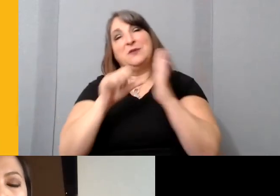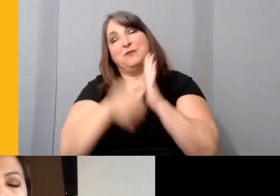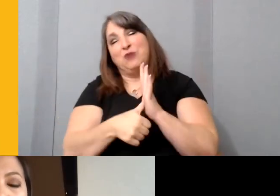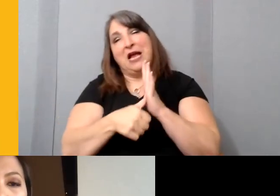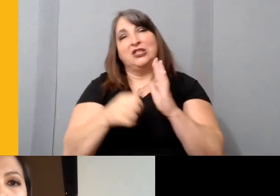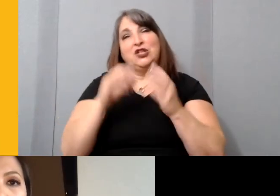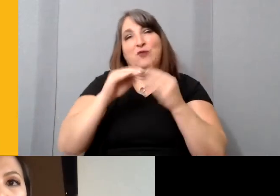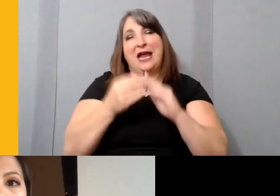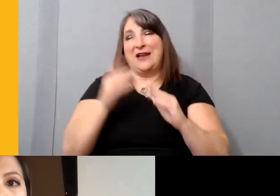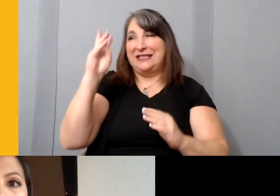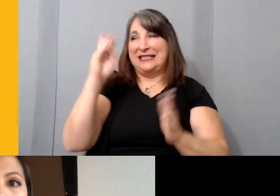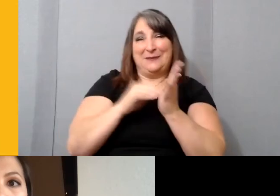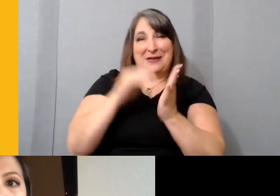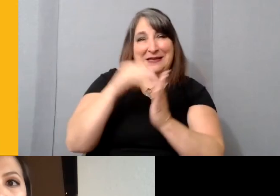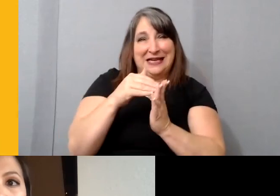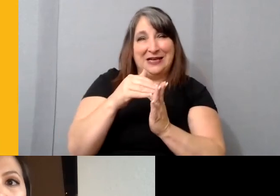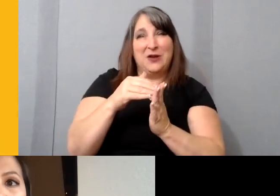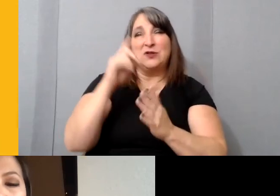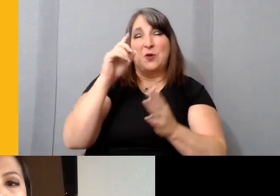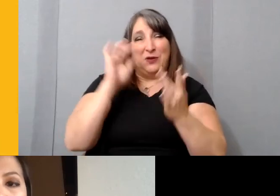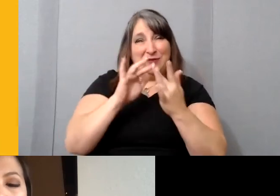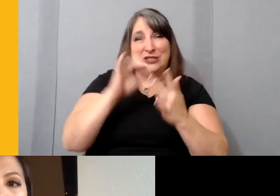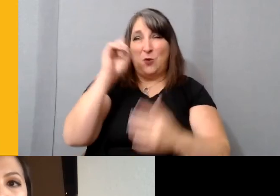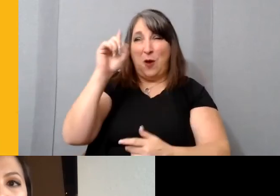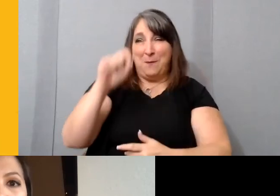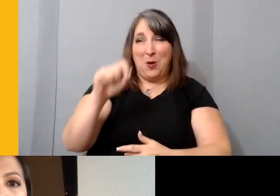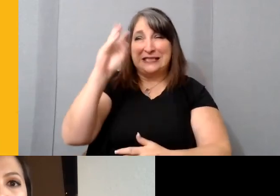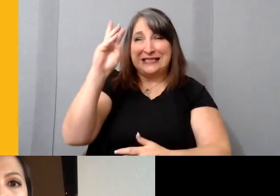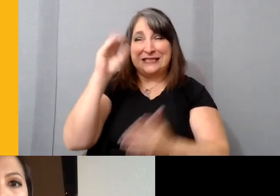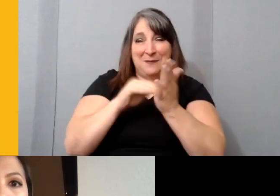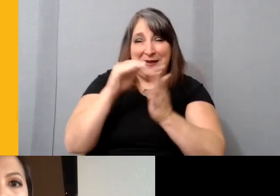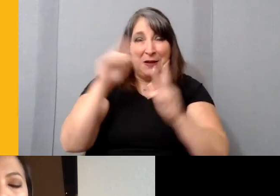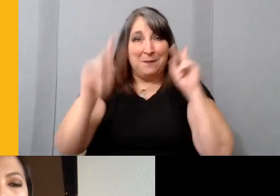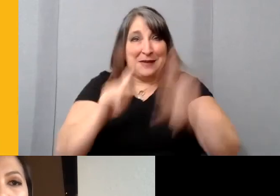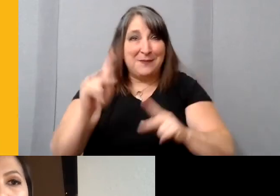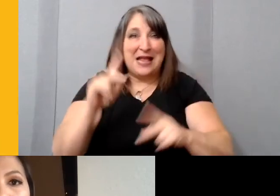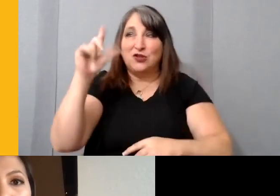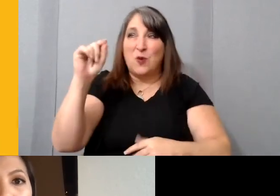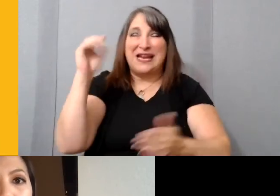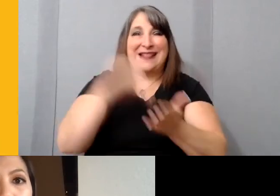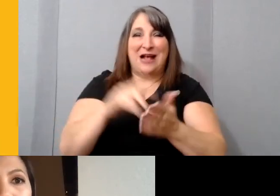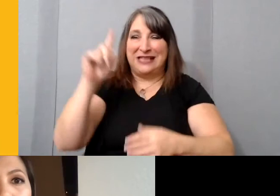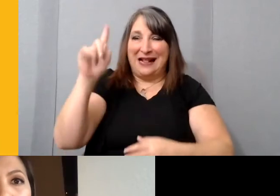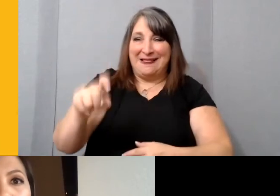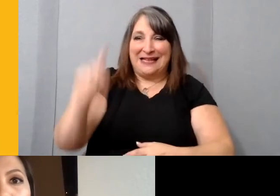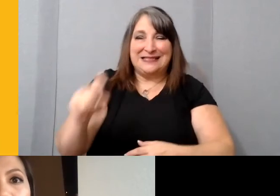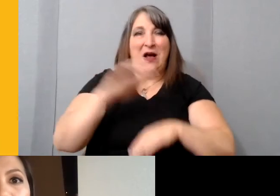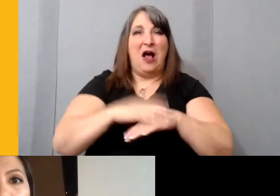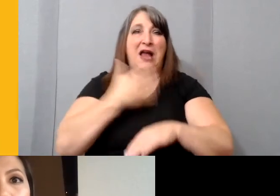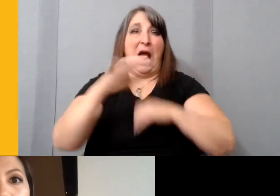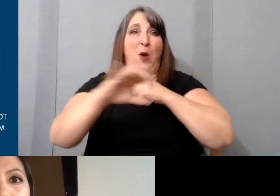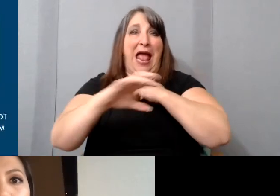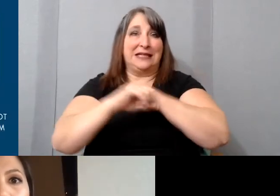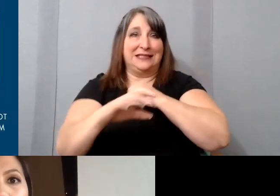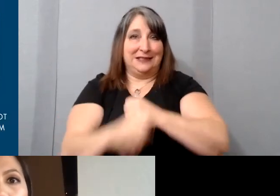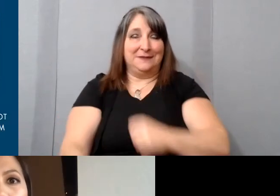million. We reached about 1.6 million people and had about 20,000 clicks on our ads total. Next slide,